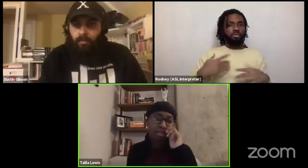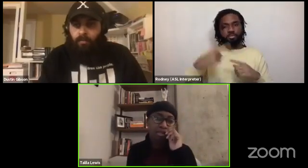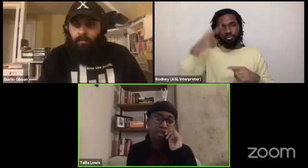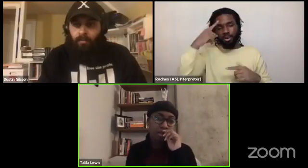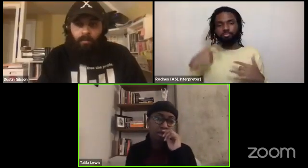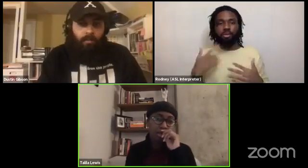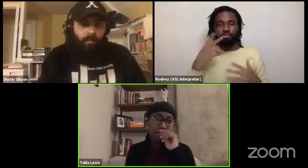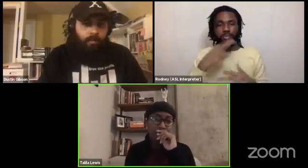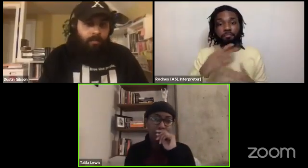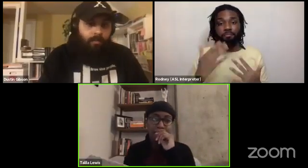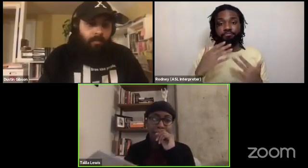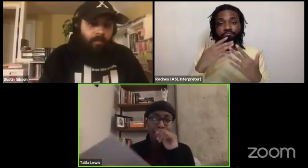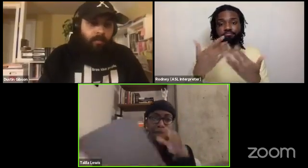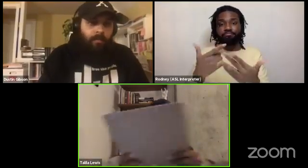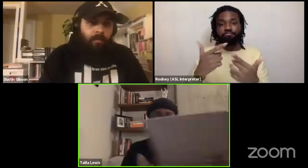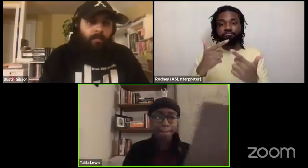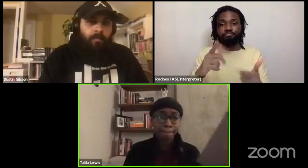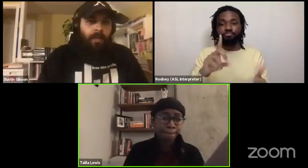Dustin.